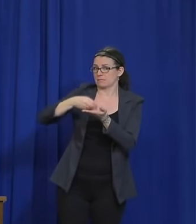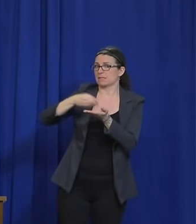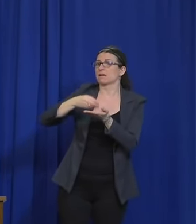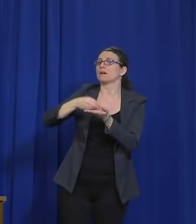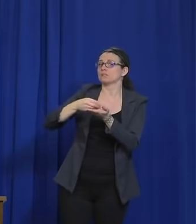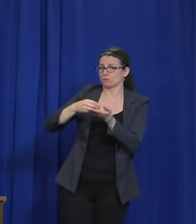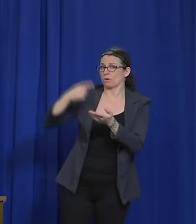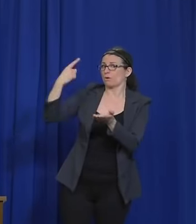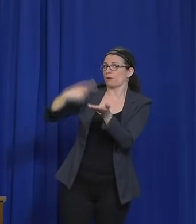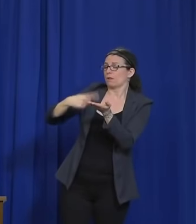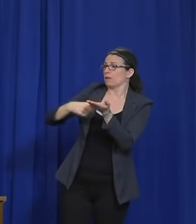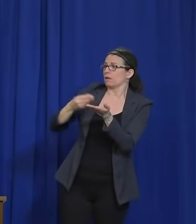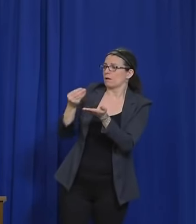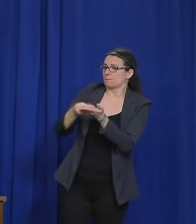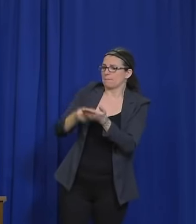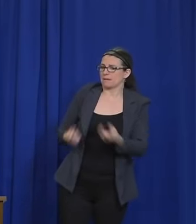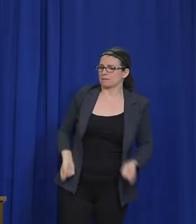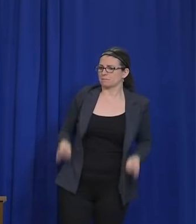Mm-hmm.